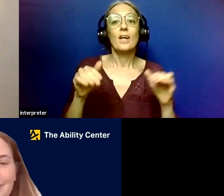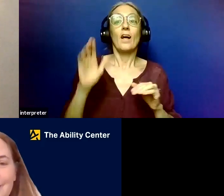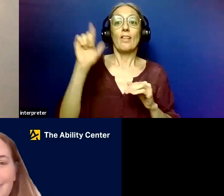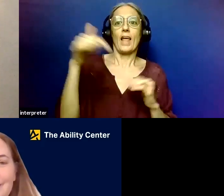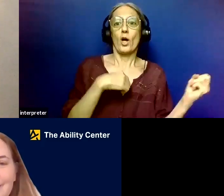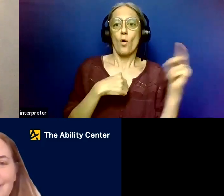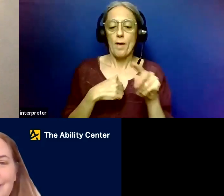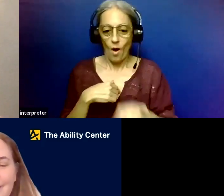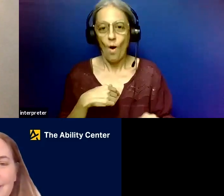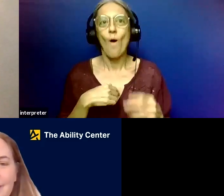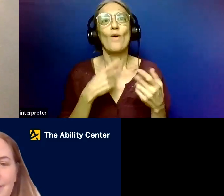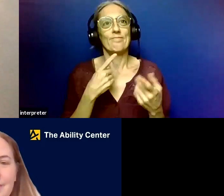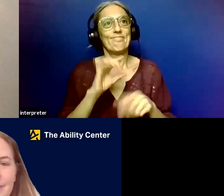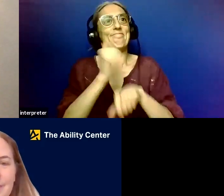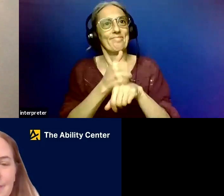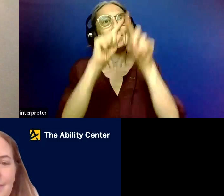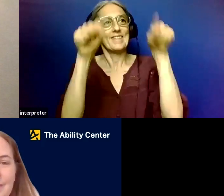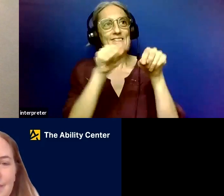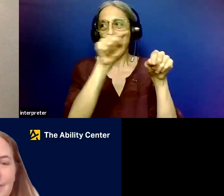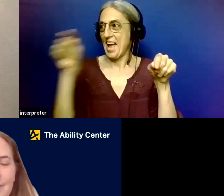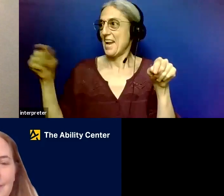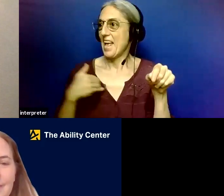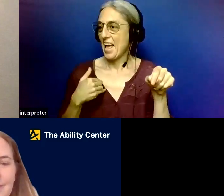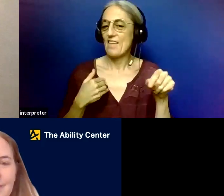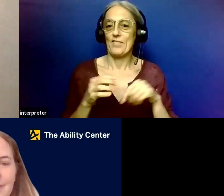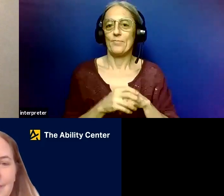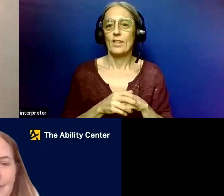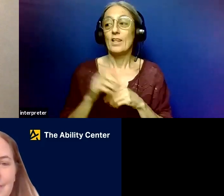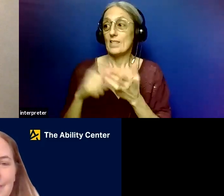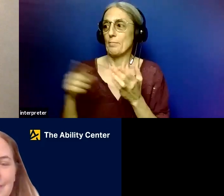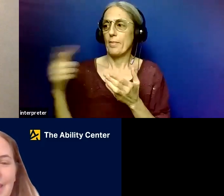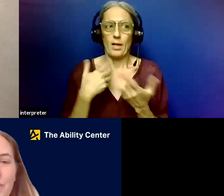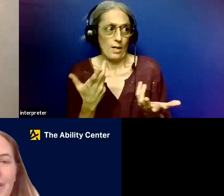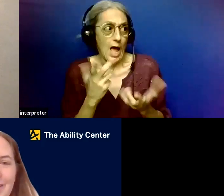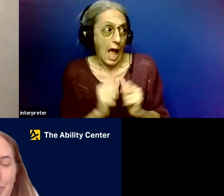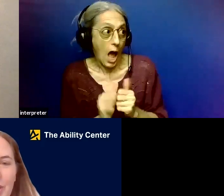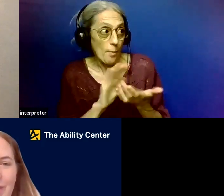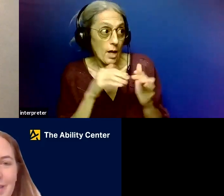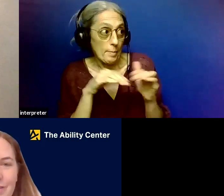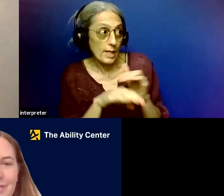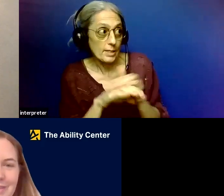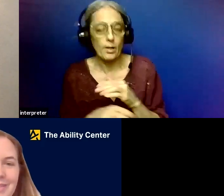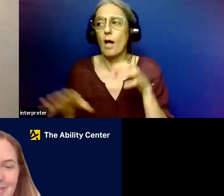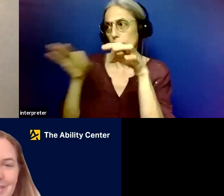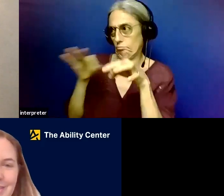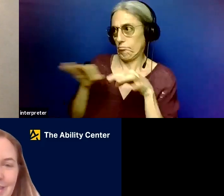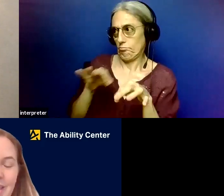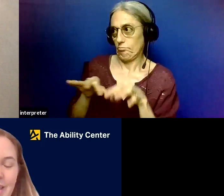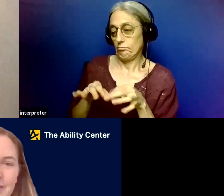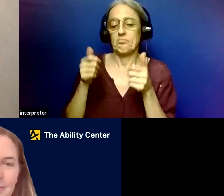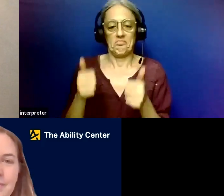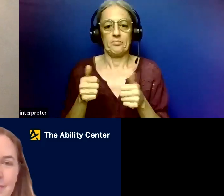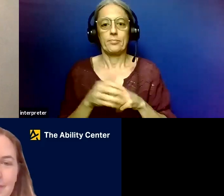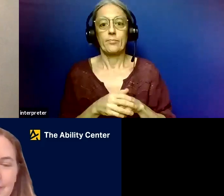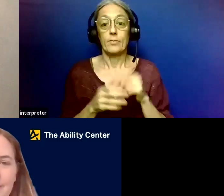need to do? And I'll tell them. And so And you sometimes, find that's pretty effective? yeah,